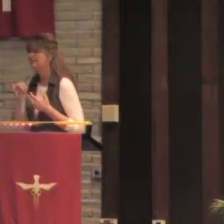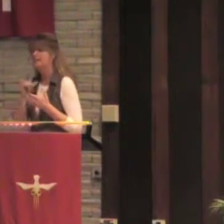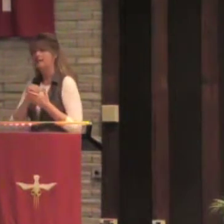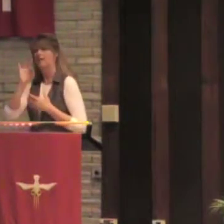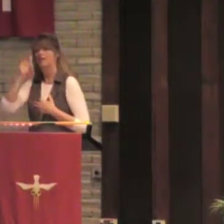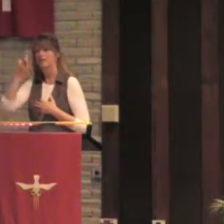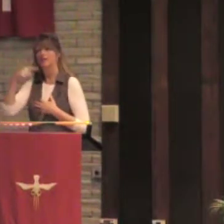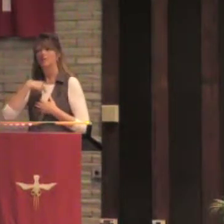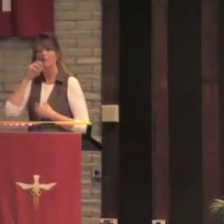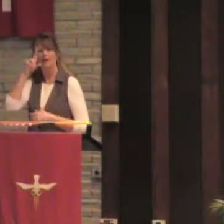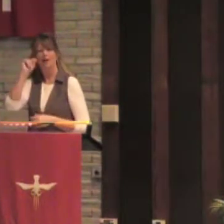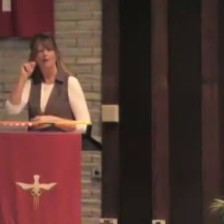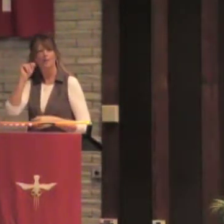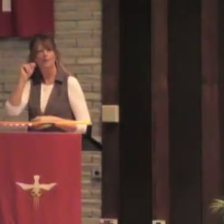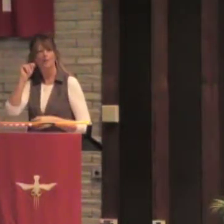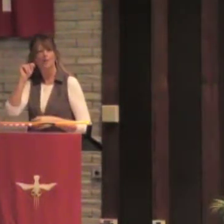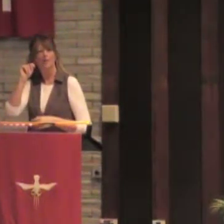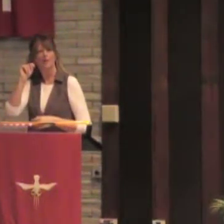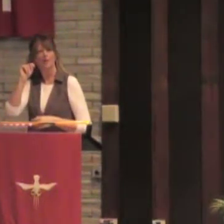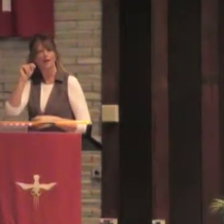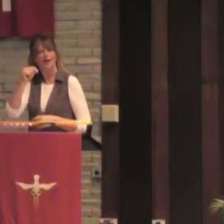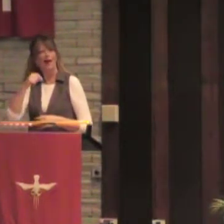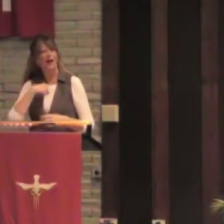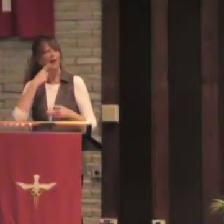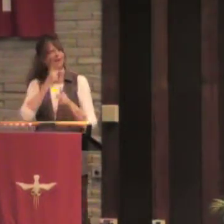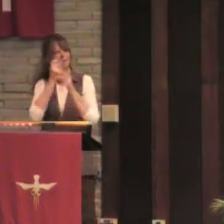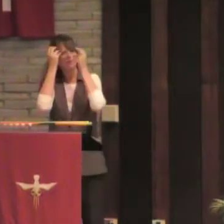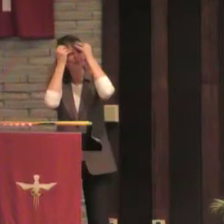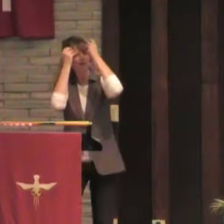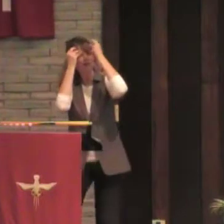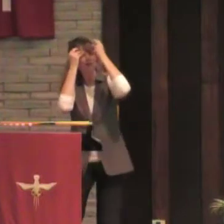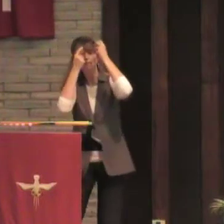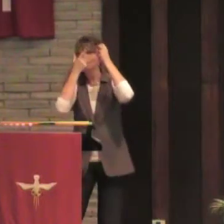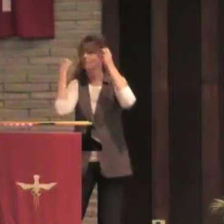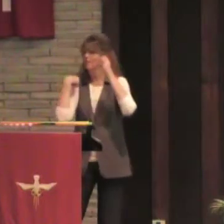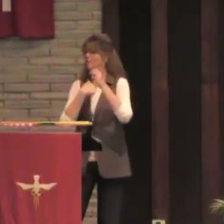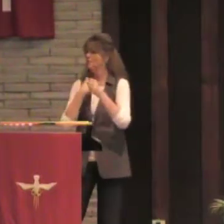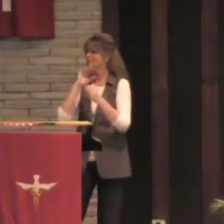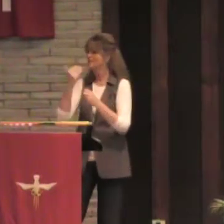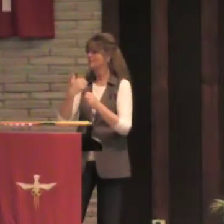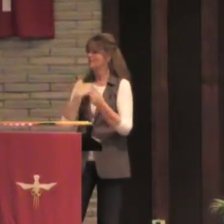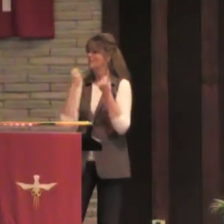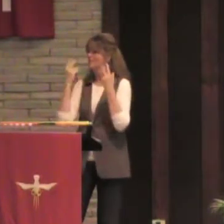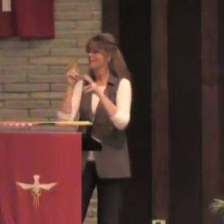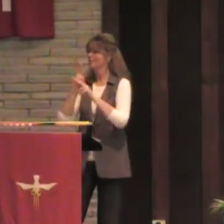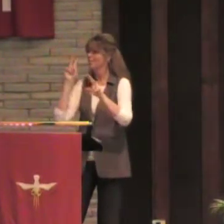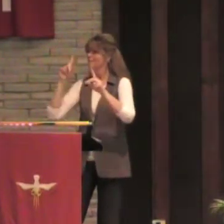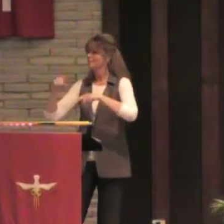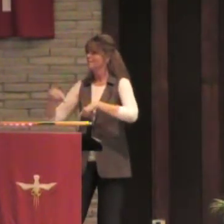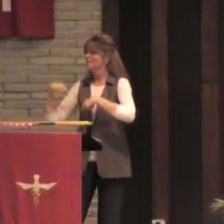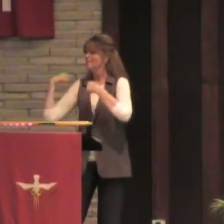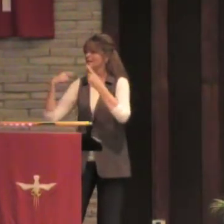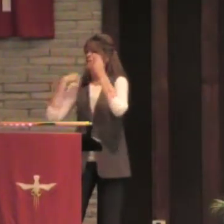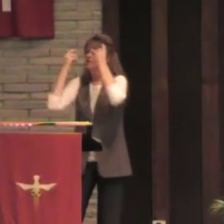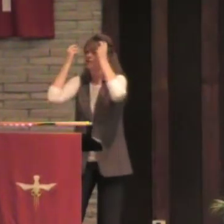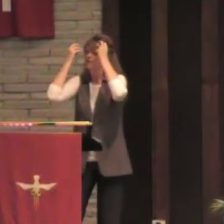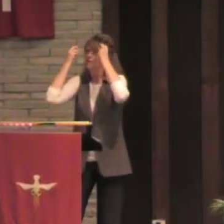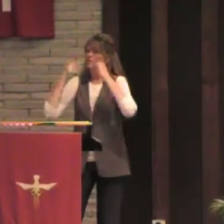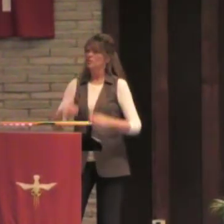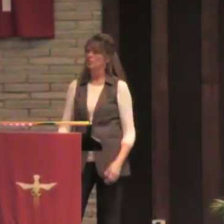just horrifying. That really freaks me out. You know, I keep thinking about that because it seems like we've had so many funerals